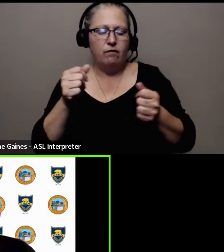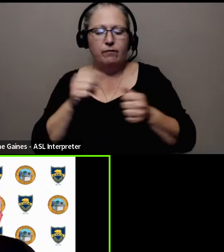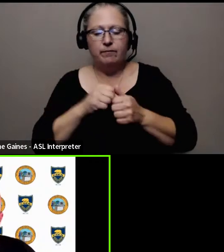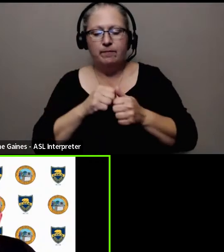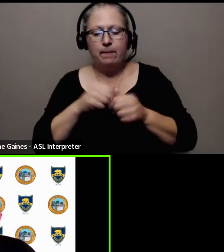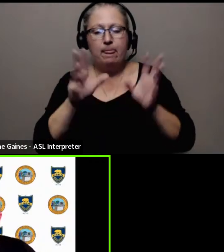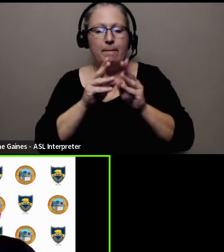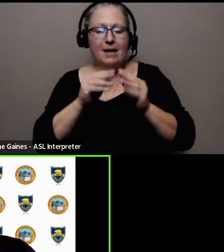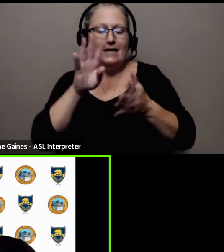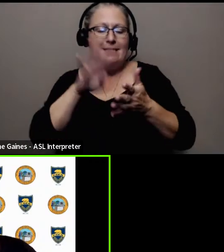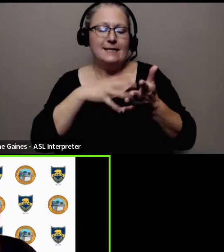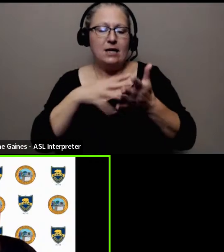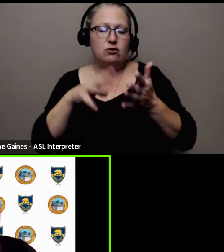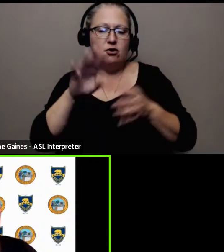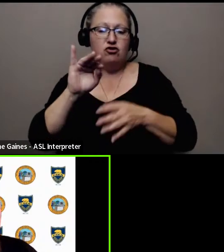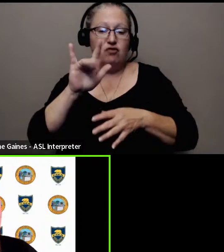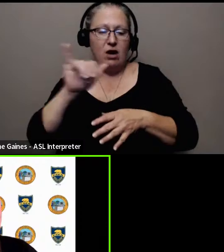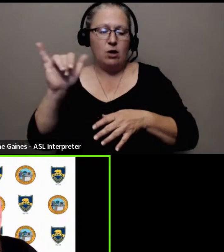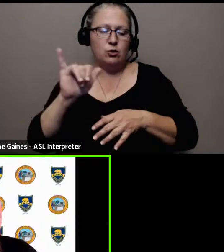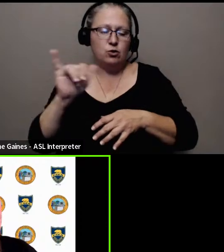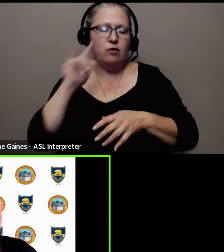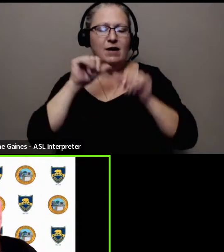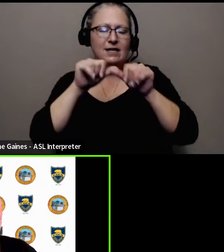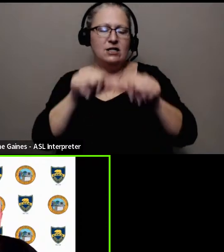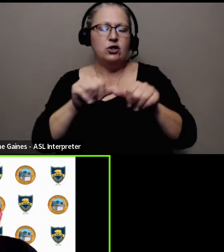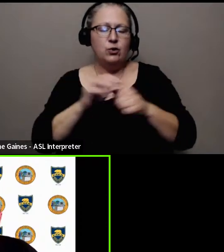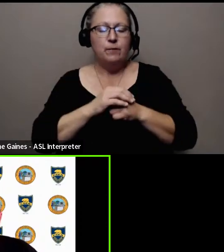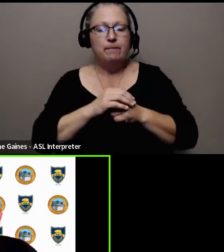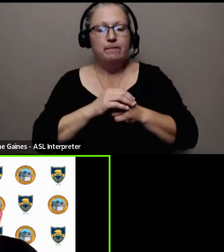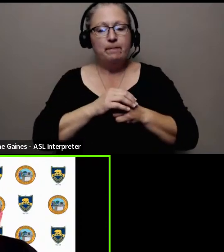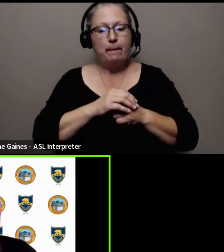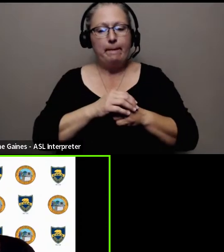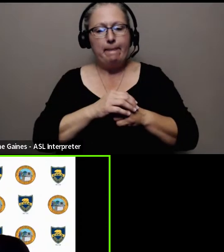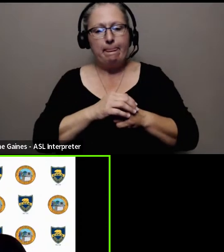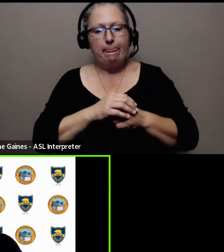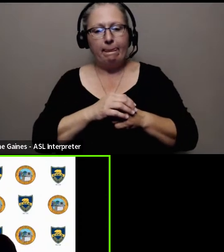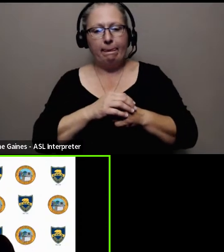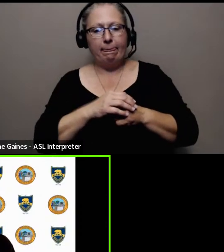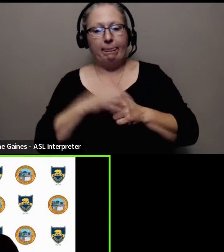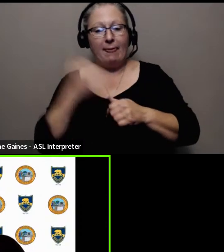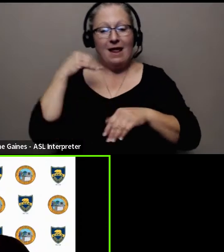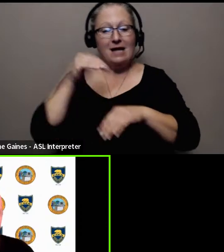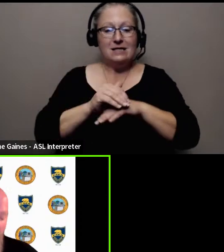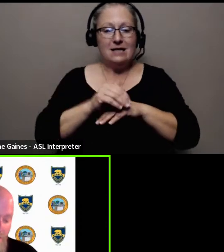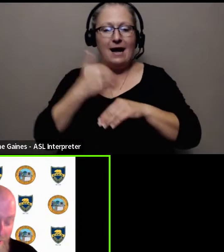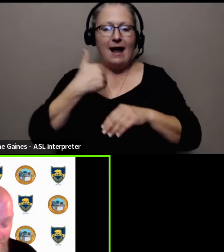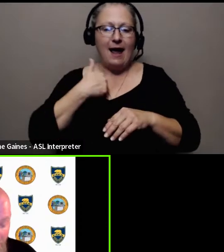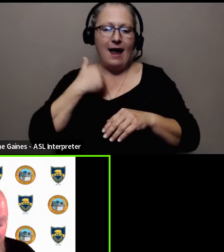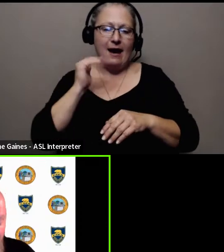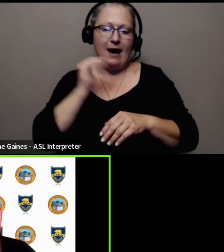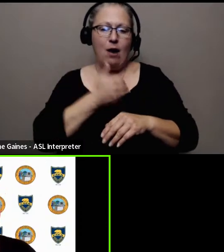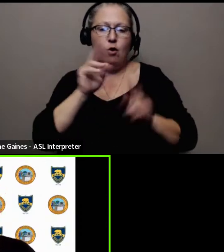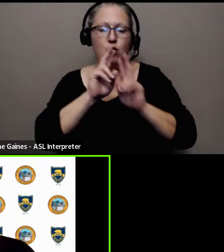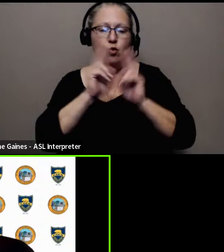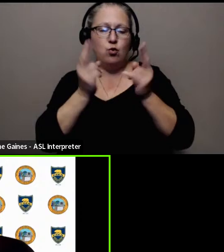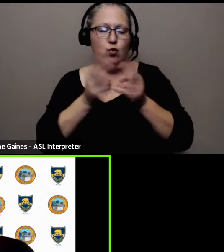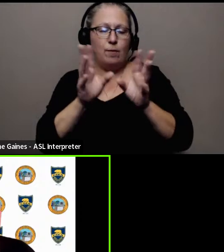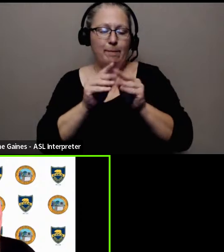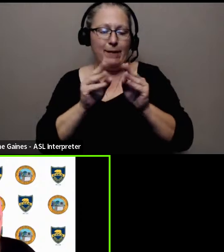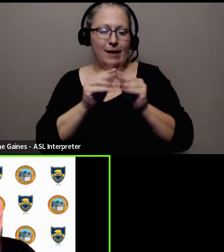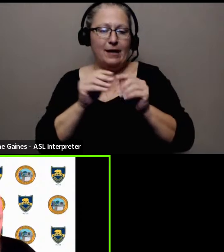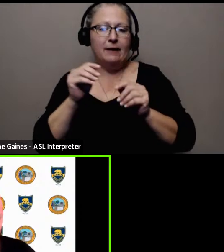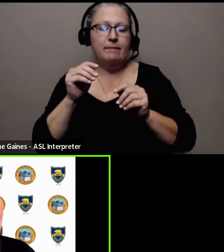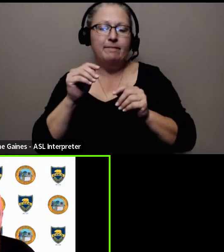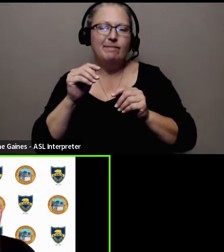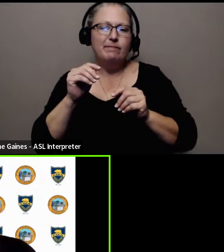meetings scheduled in July as well to continue that. Last night we had our union meeting